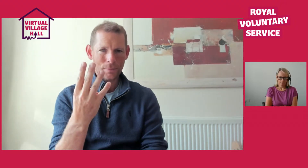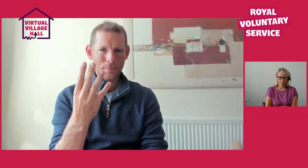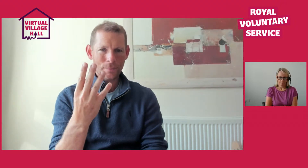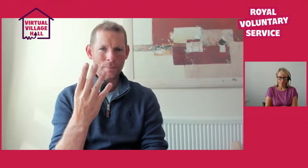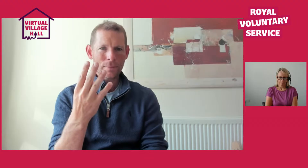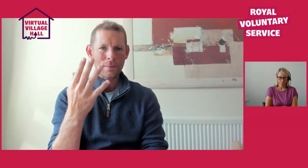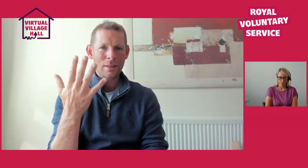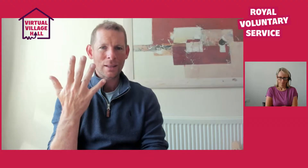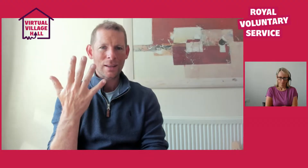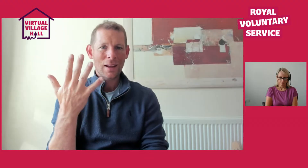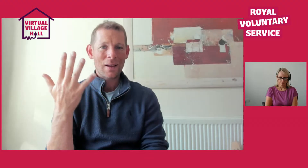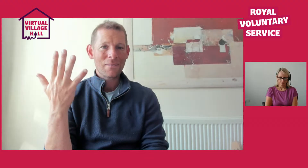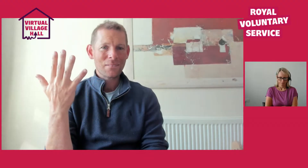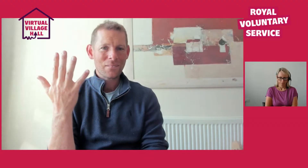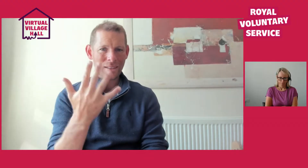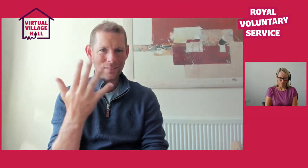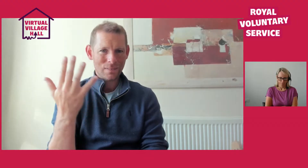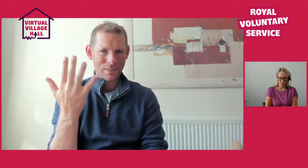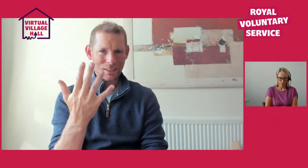14,